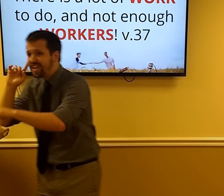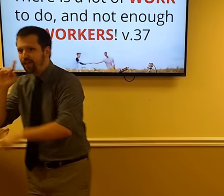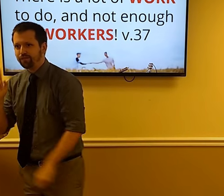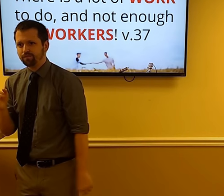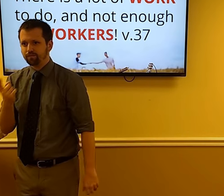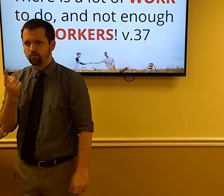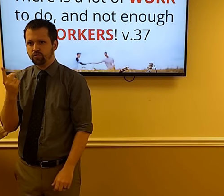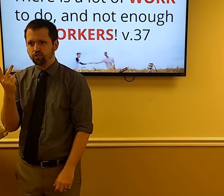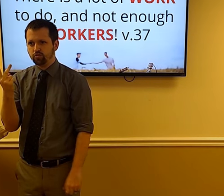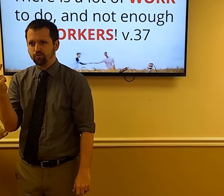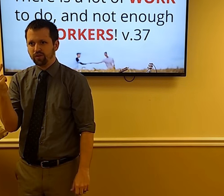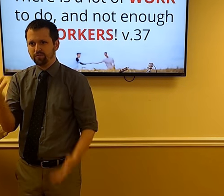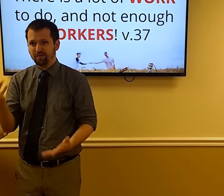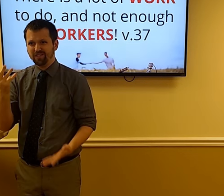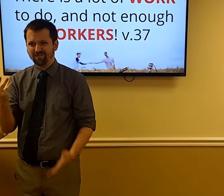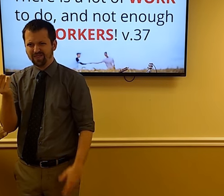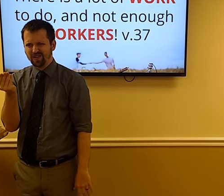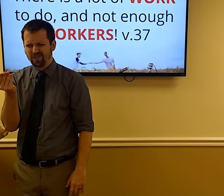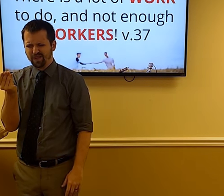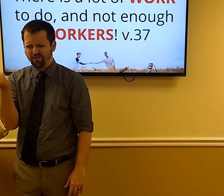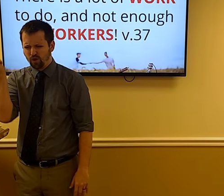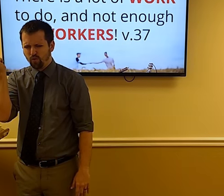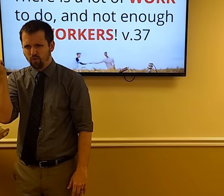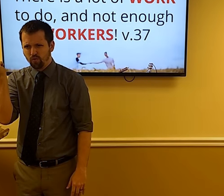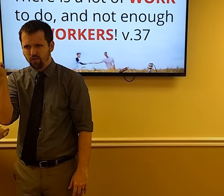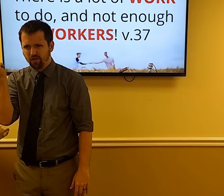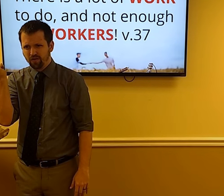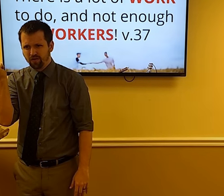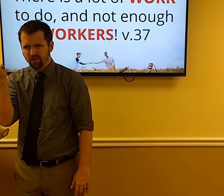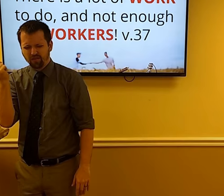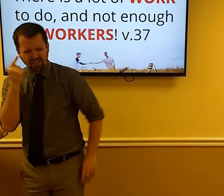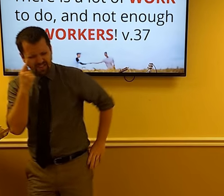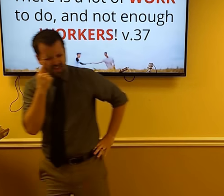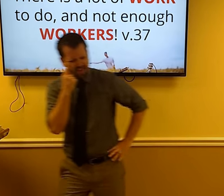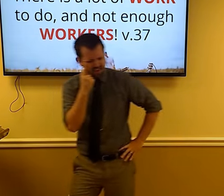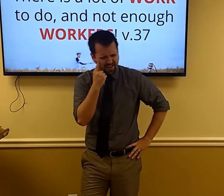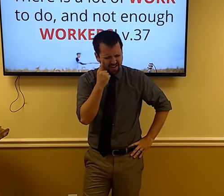deaf, 1, 2, 3, maybe. Phew. And I thought,